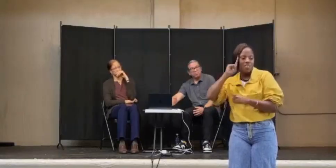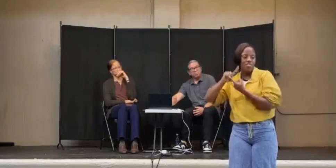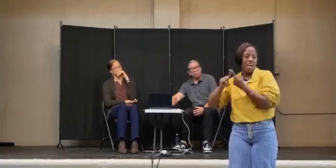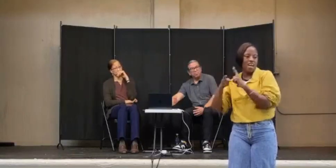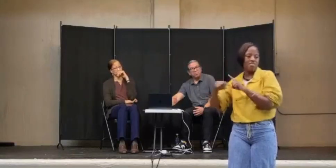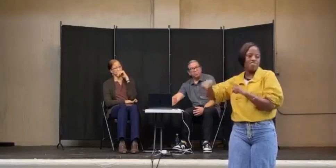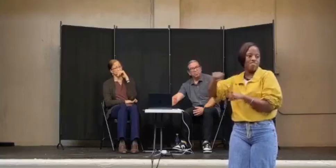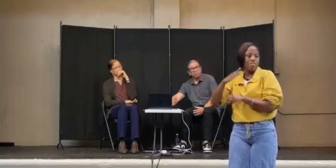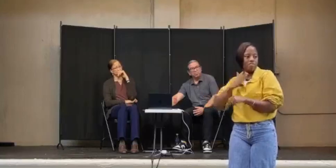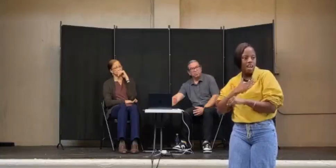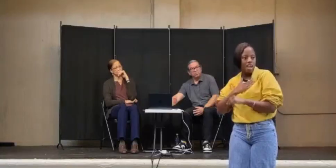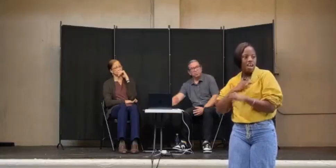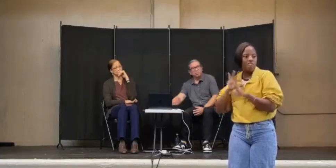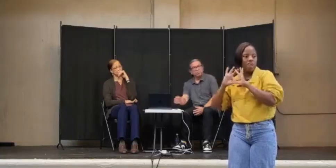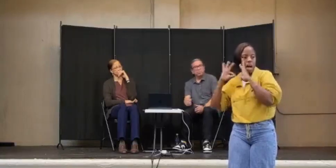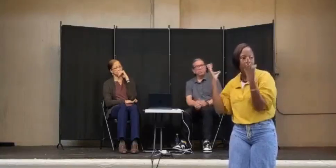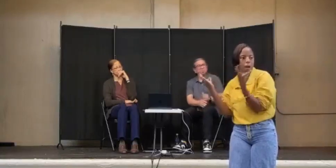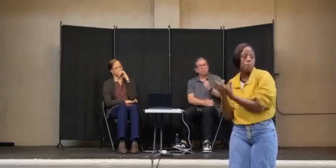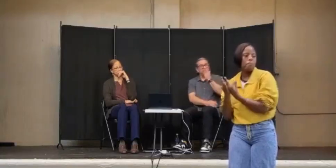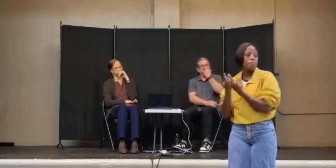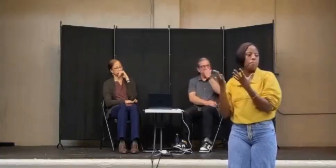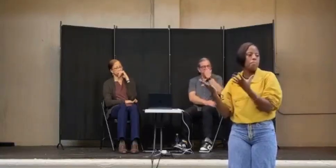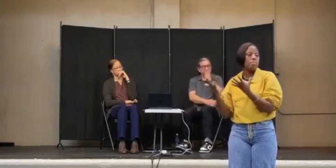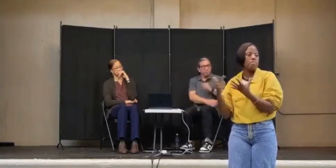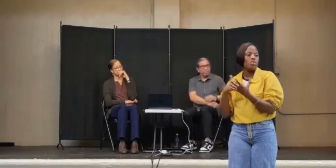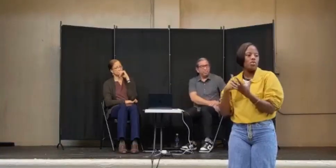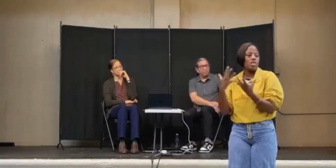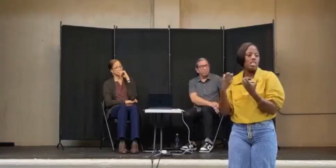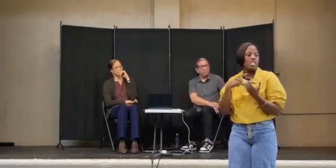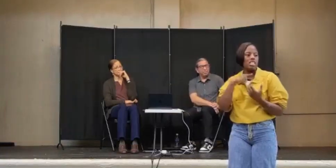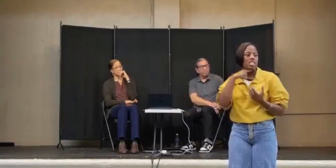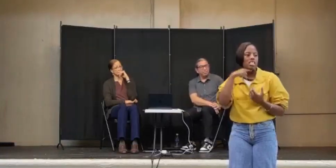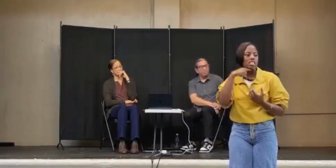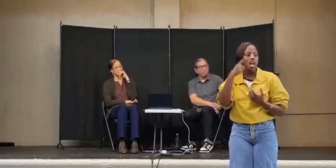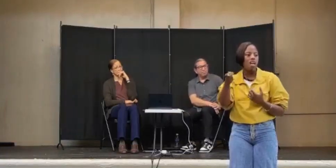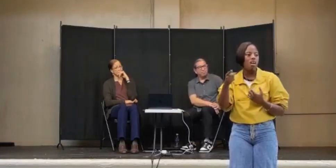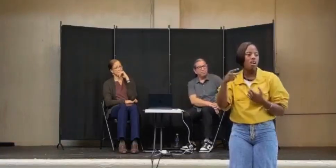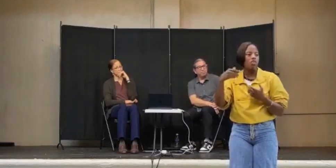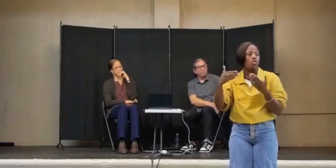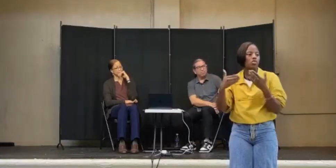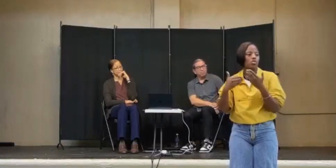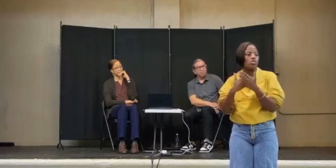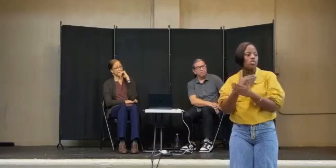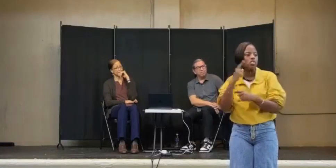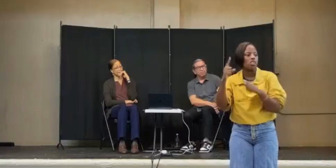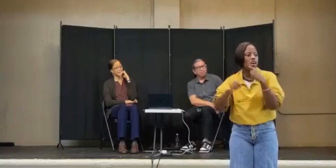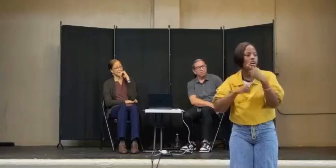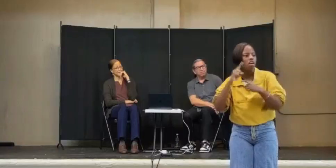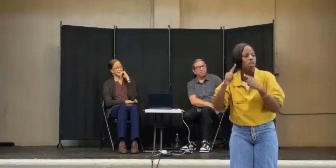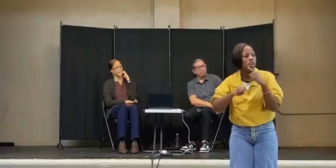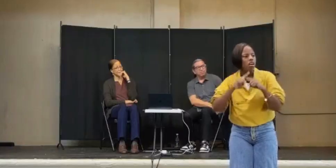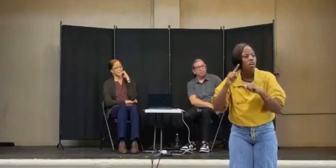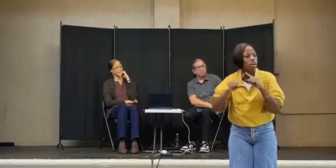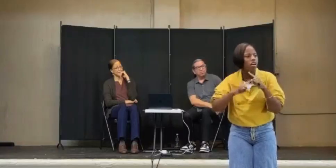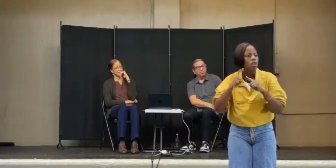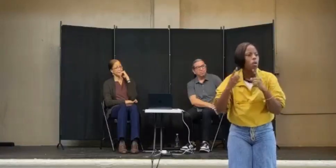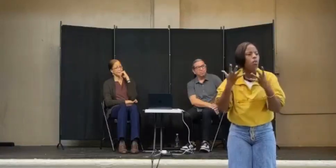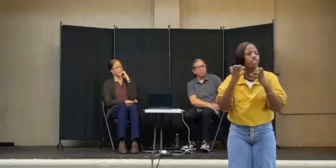But I know, you know, I have other deaf friends who I do connect with, and they're my deaf family. And I wanted to tell them,